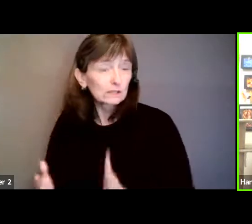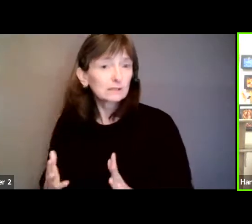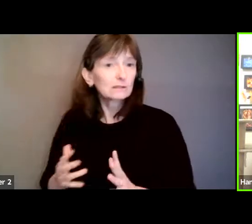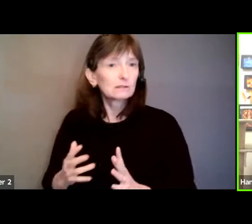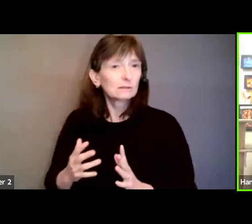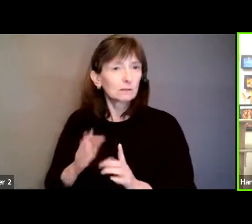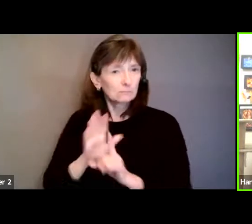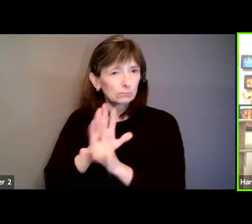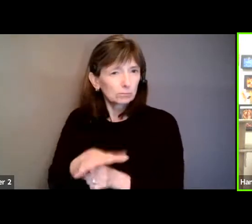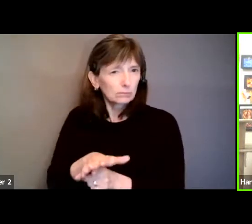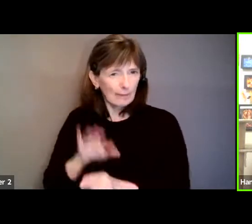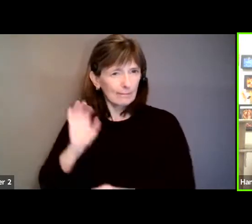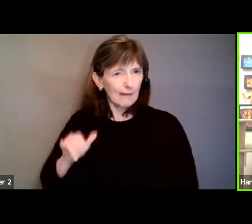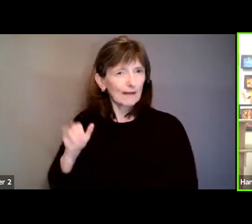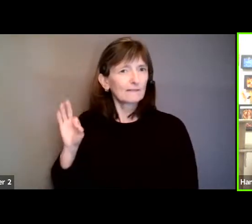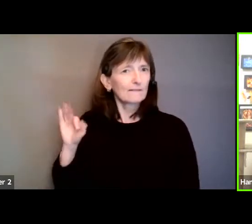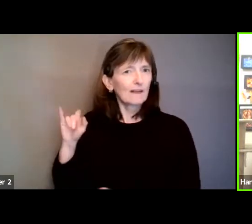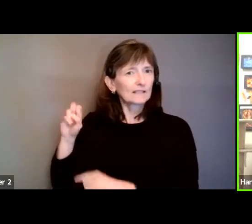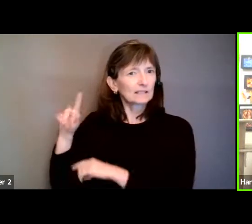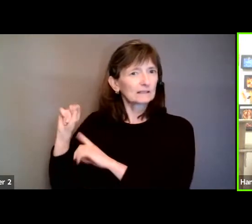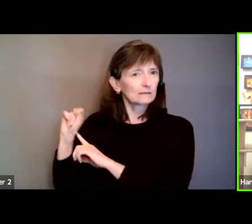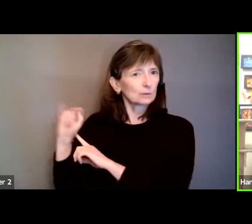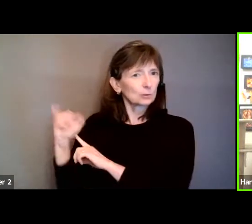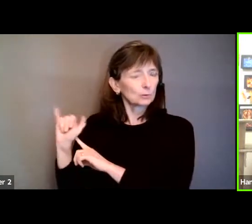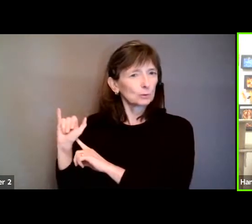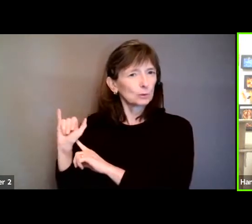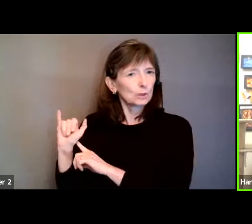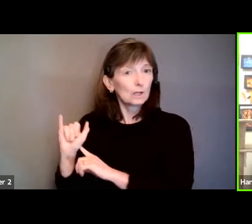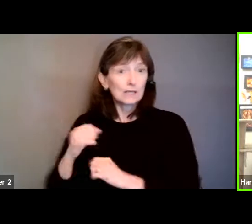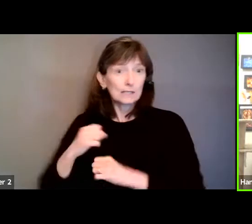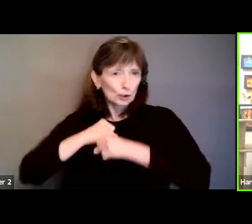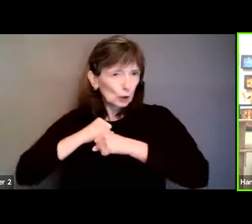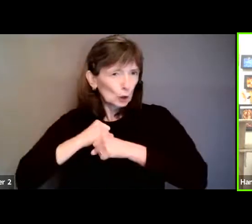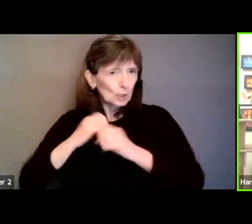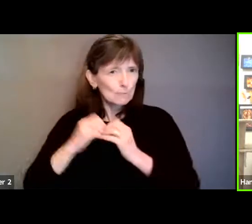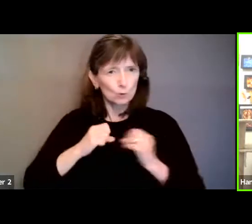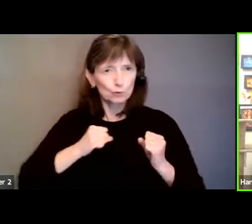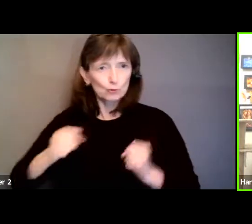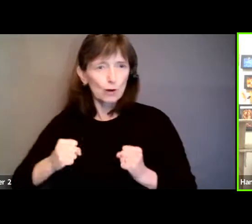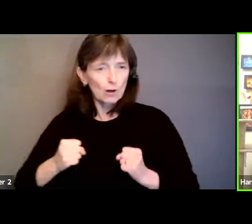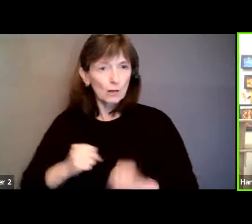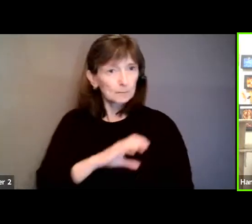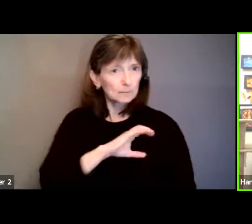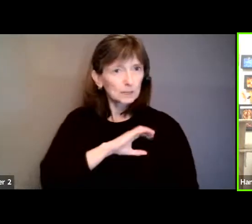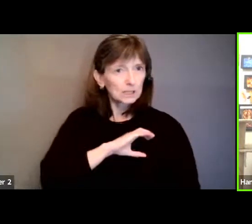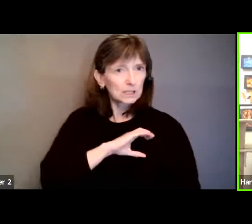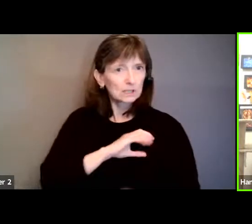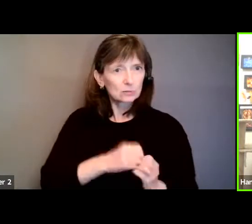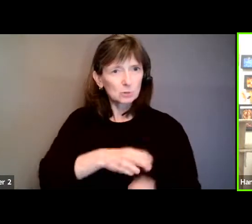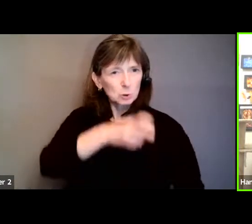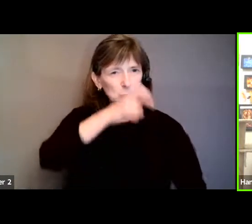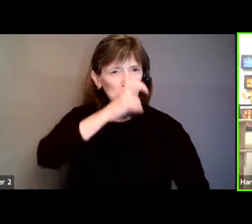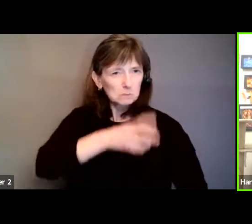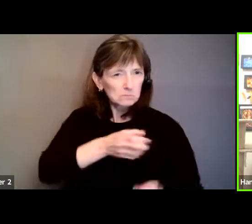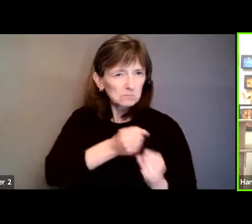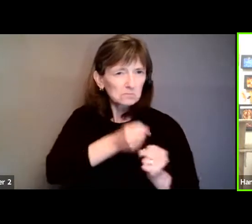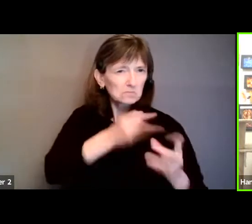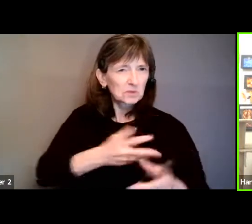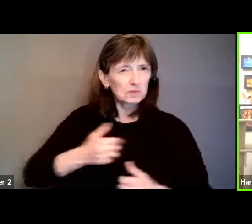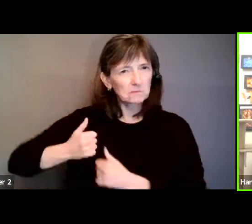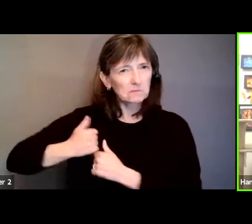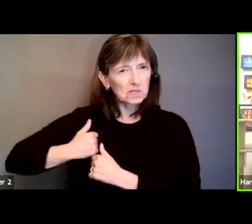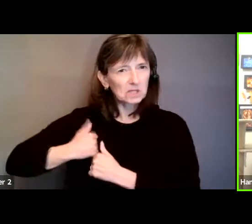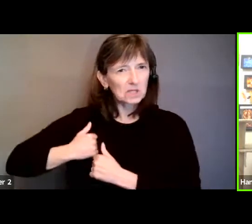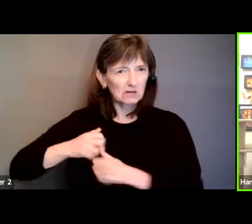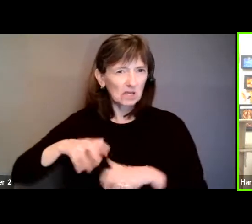heightened security and surveillance of the public, increases in police brutality, intense militaristic